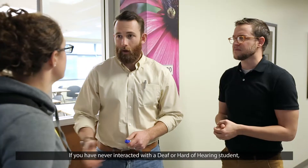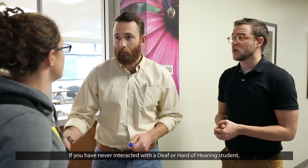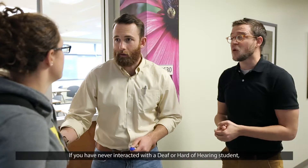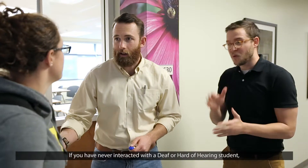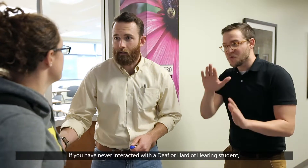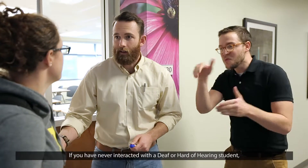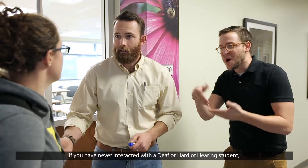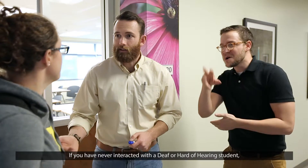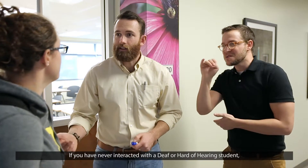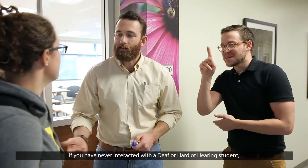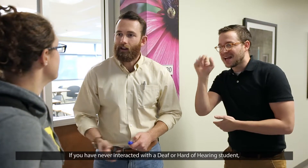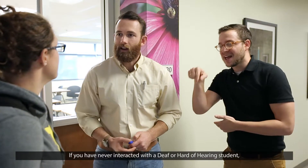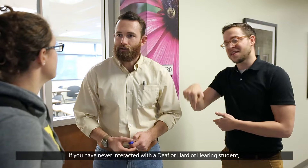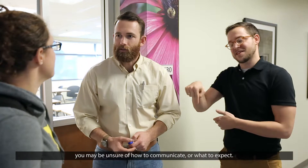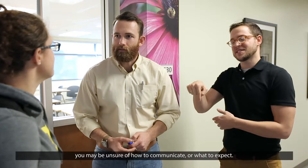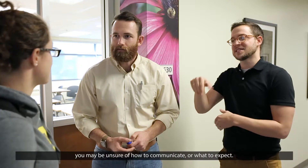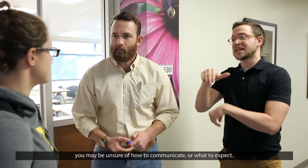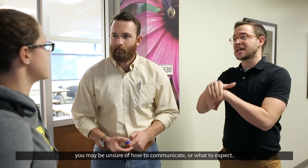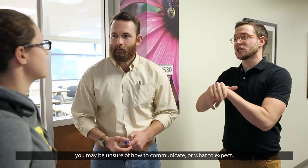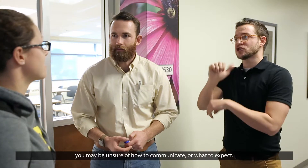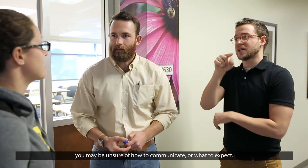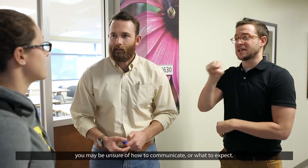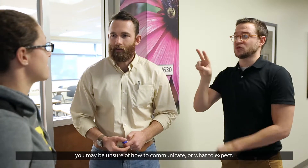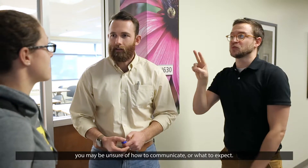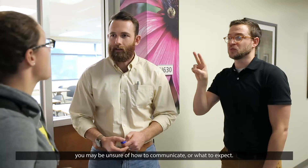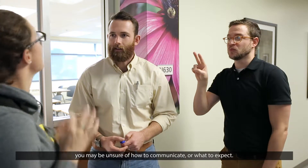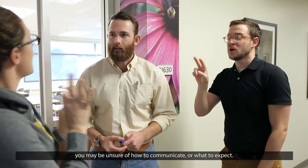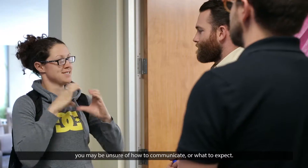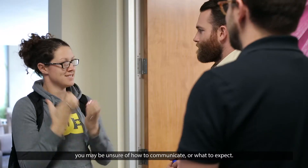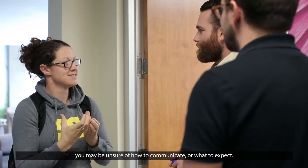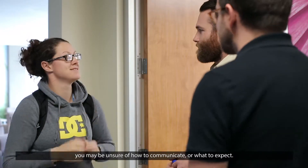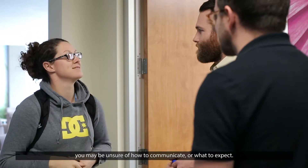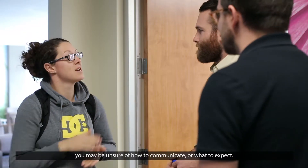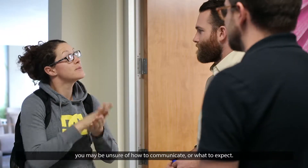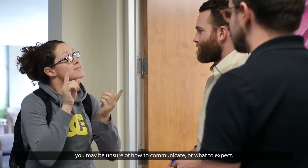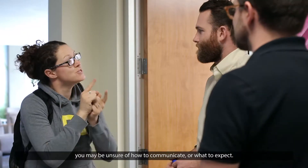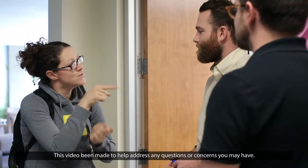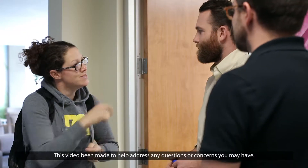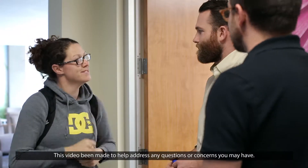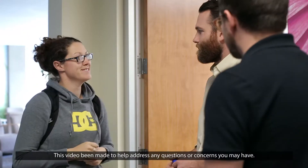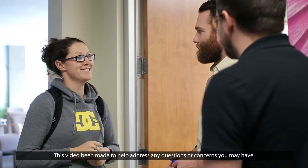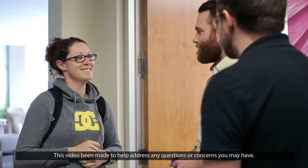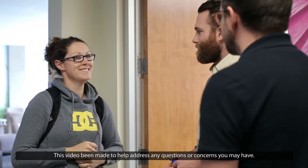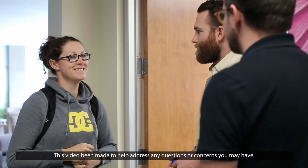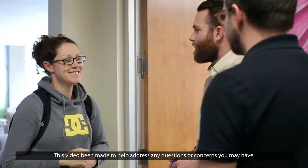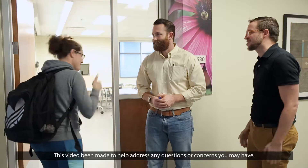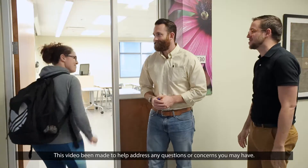interacted with a deaf or hard of hearing student, you may be unsure of how to communicate or what to expect. This video has been made to help address